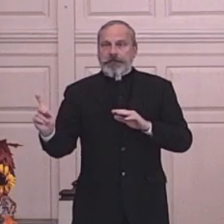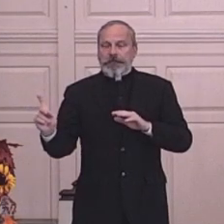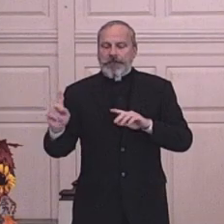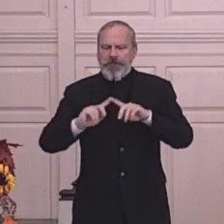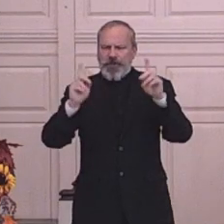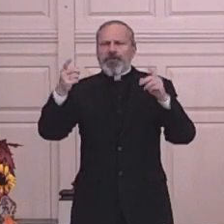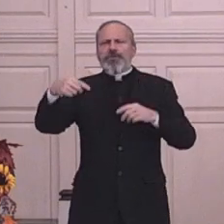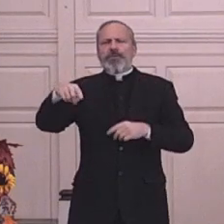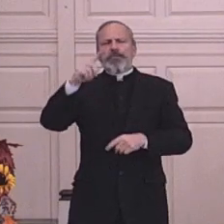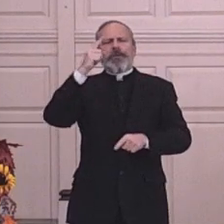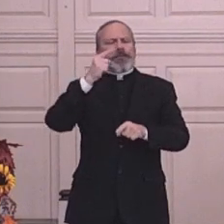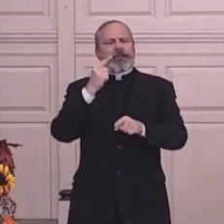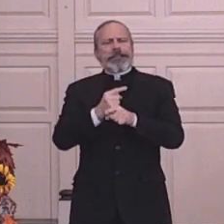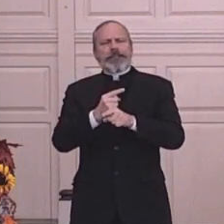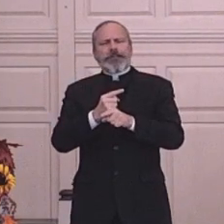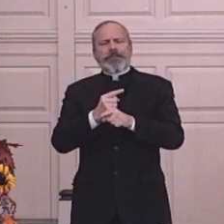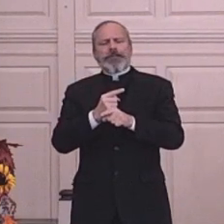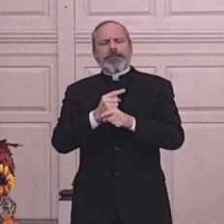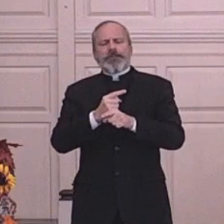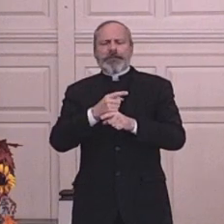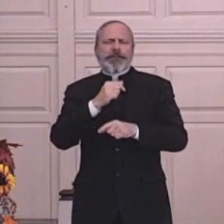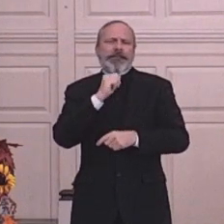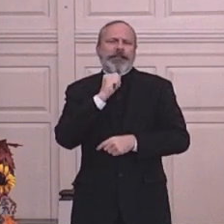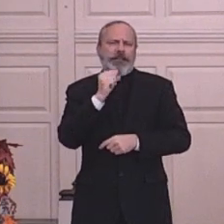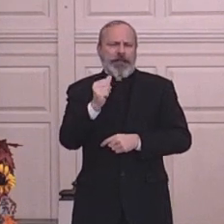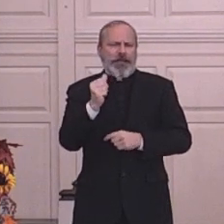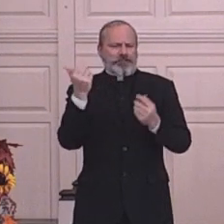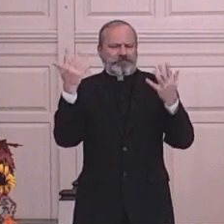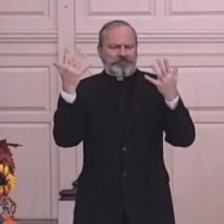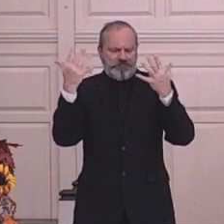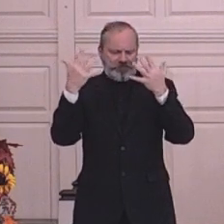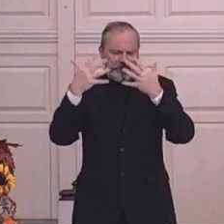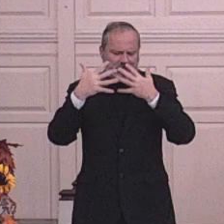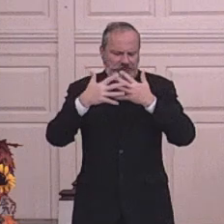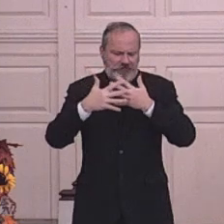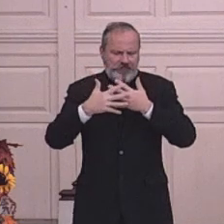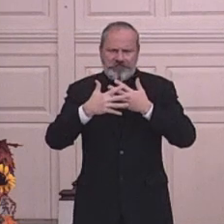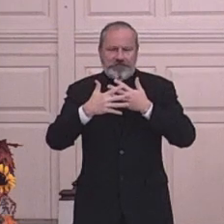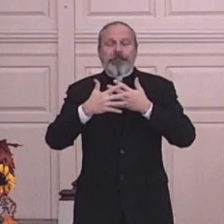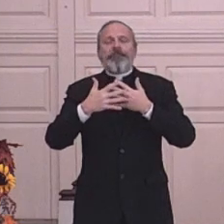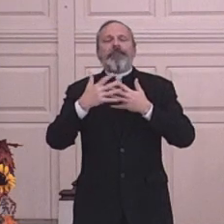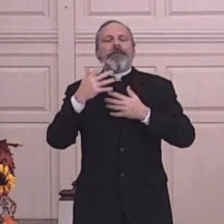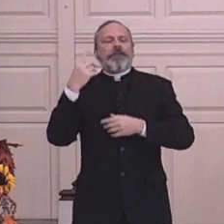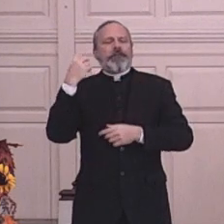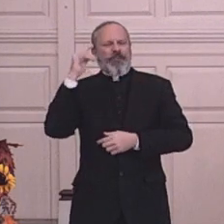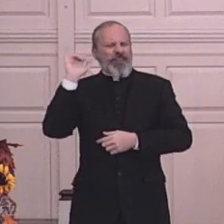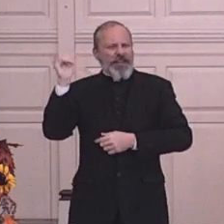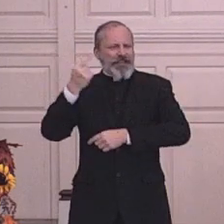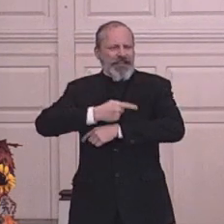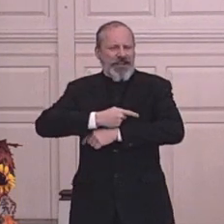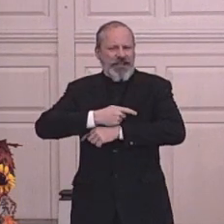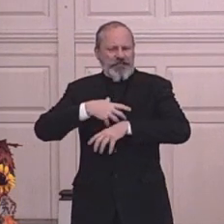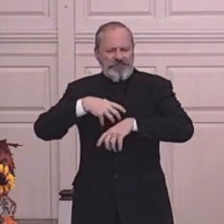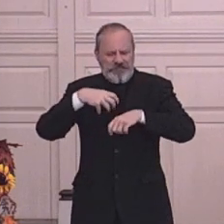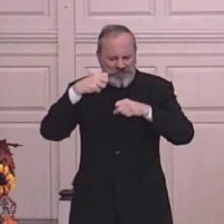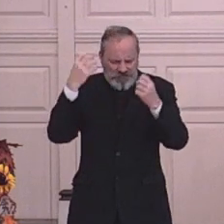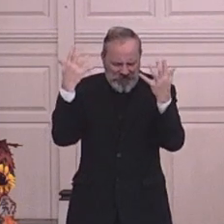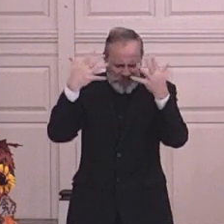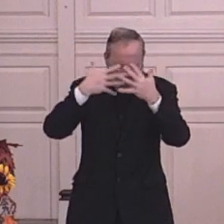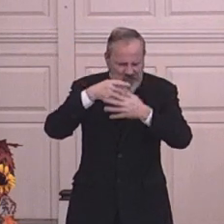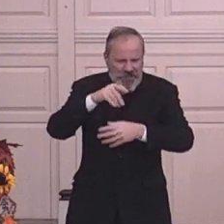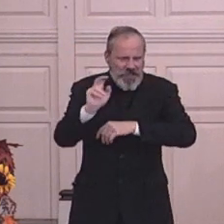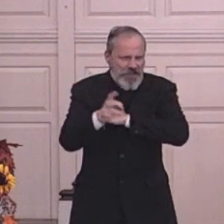But you, brothers and sisters, are not in darkness for that day to overtake you like a thief.